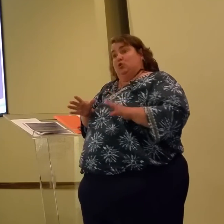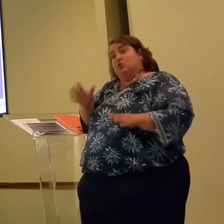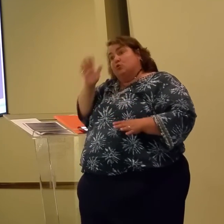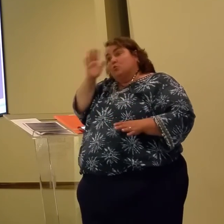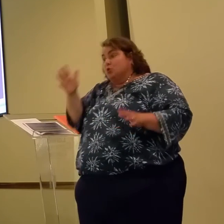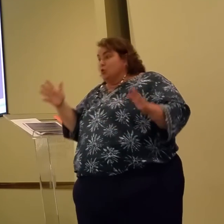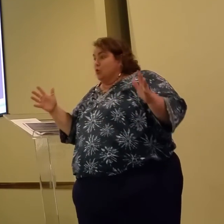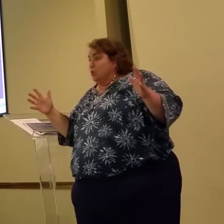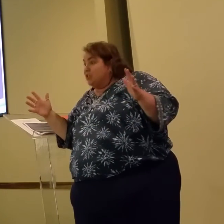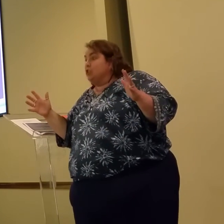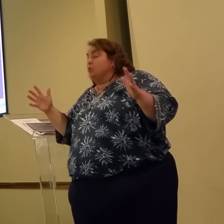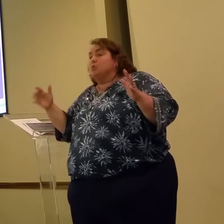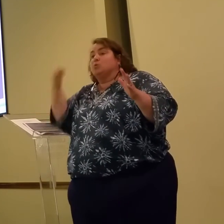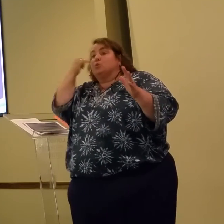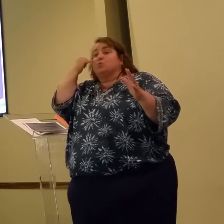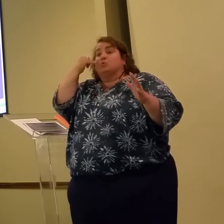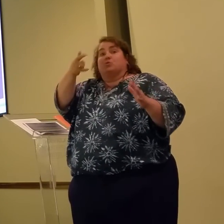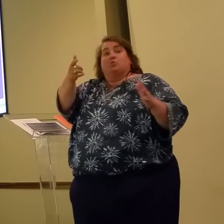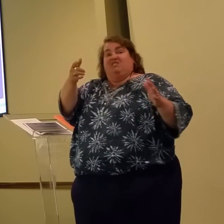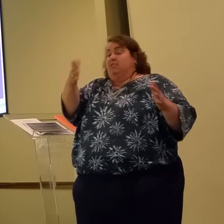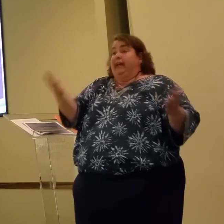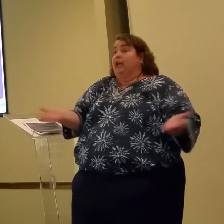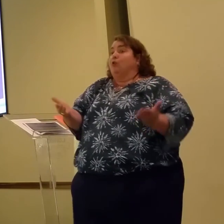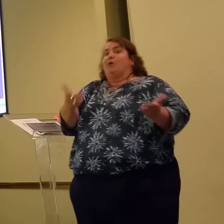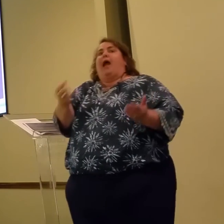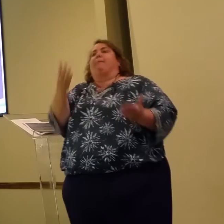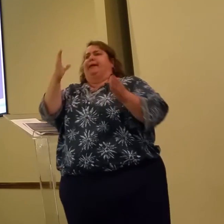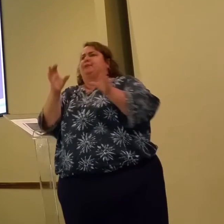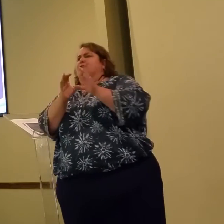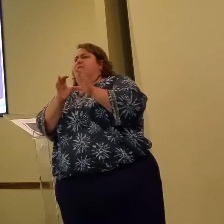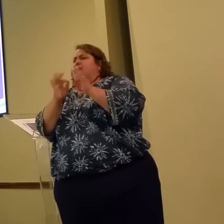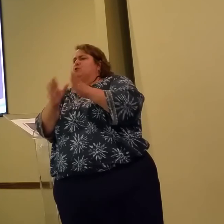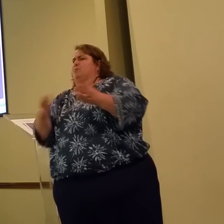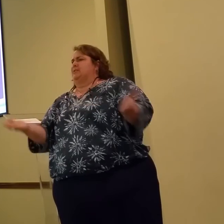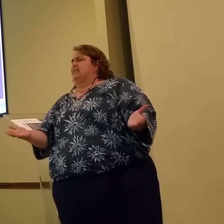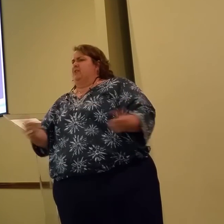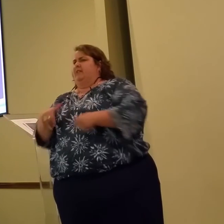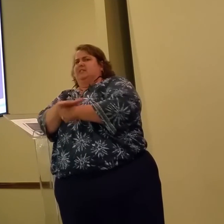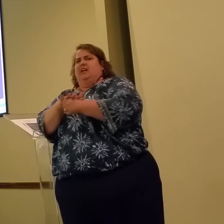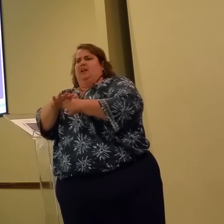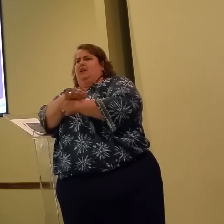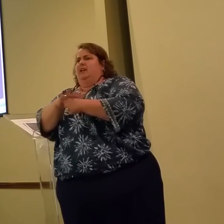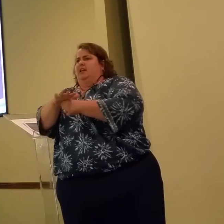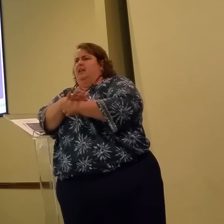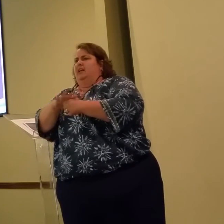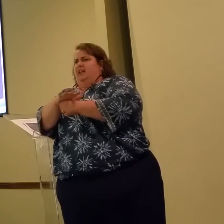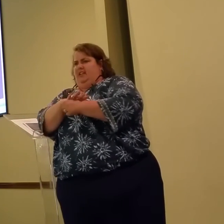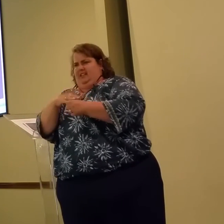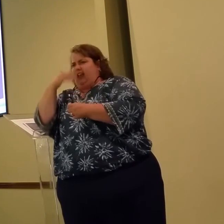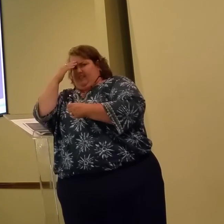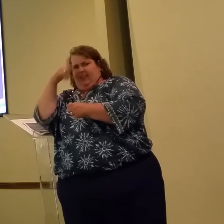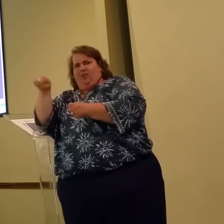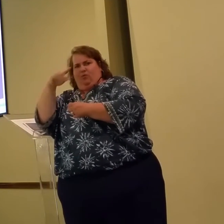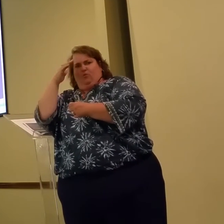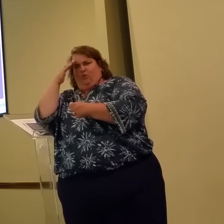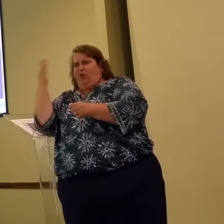Some interpreters will think, you know, how many certified interpreters are in this area right now? I know,